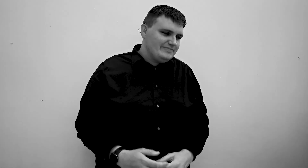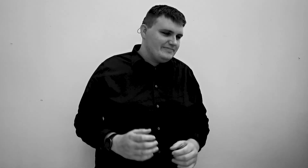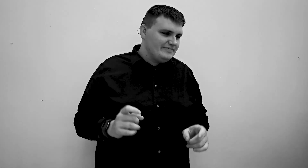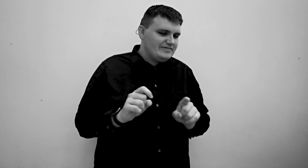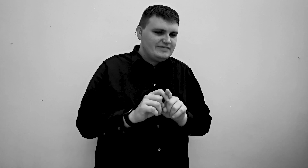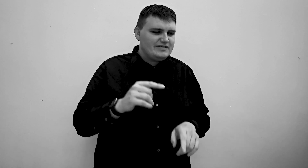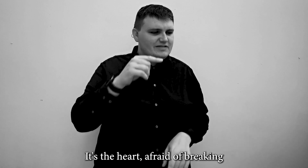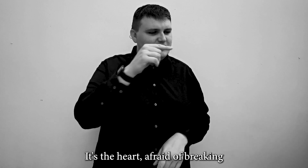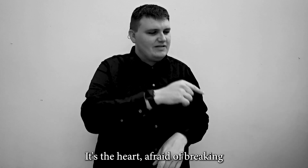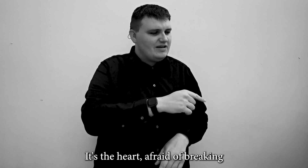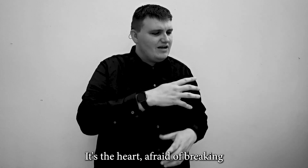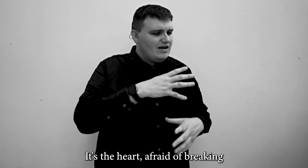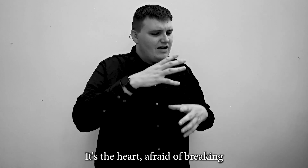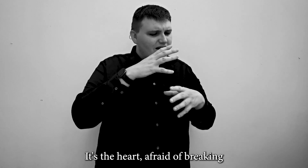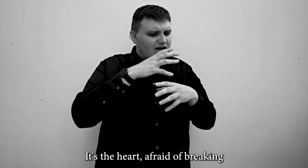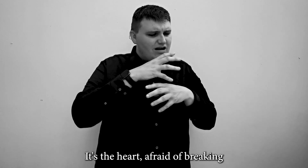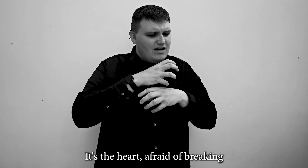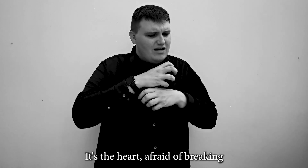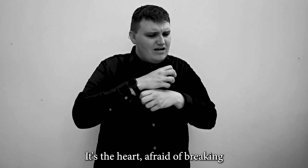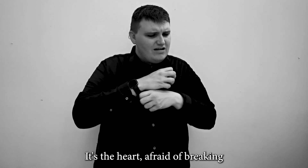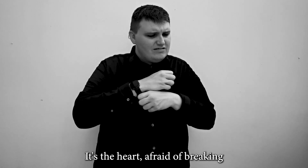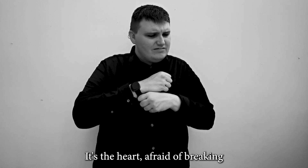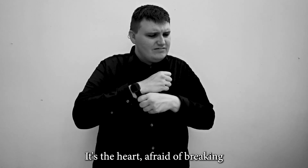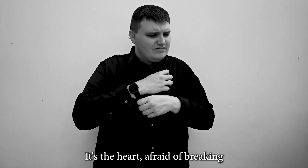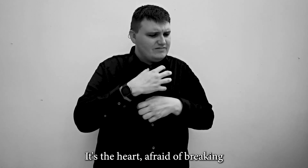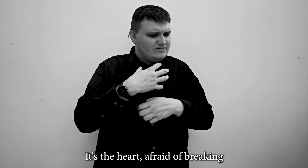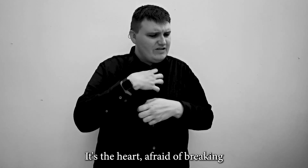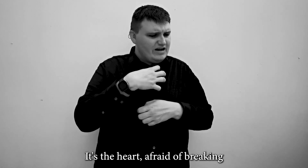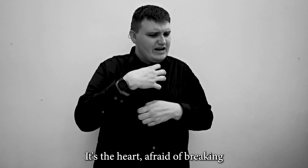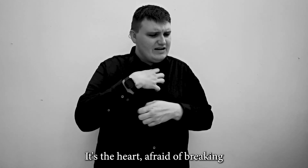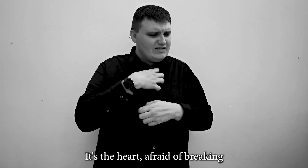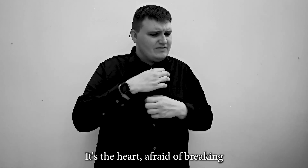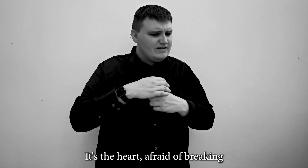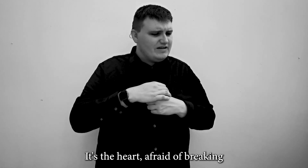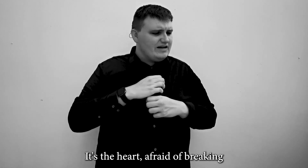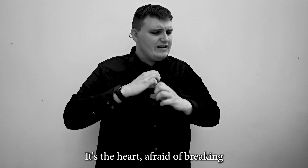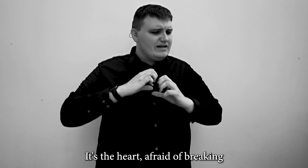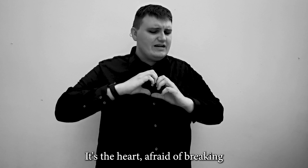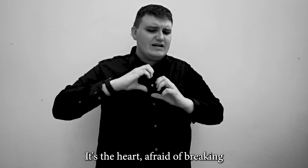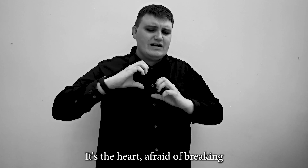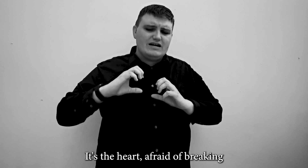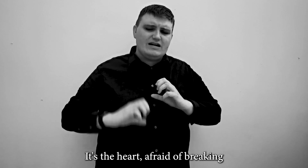It's the heart afraid of breaking,